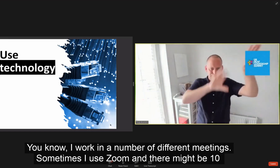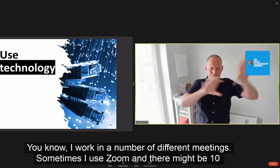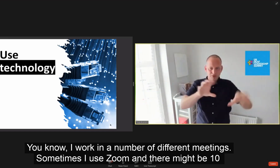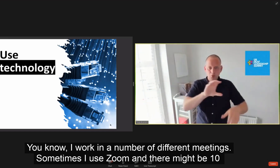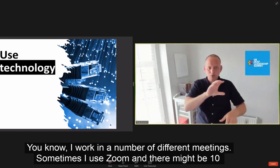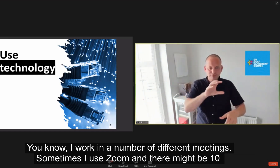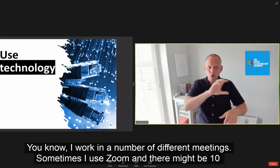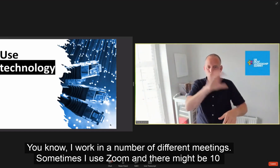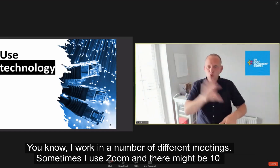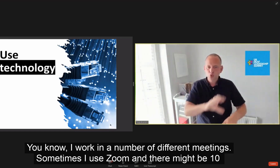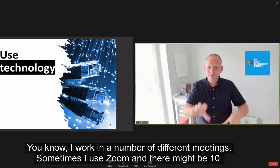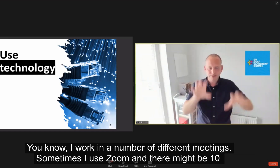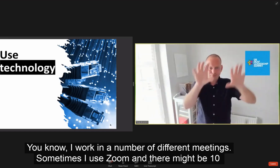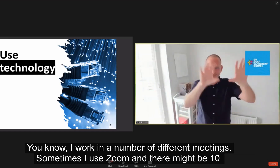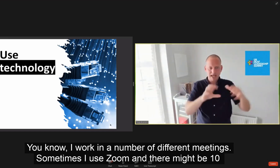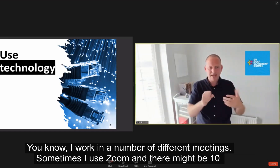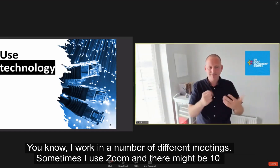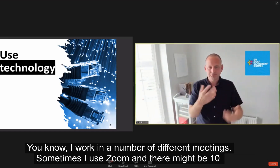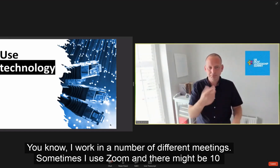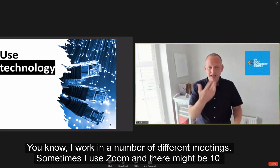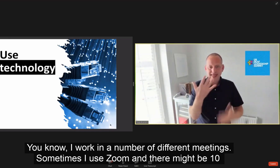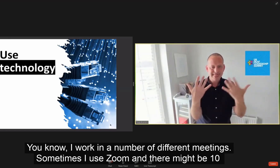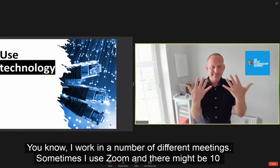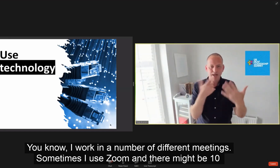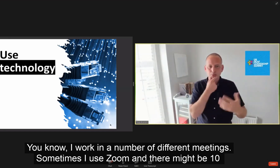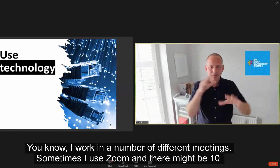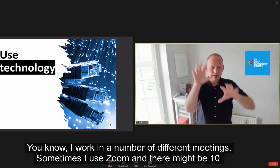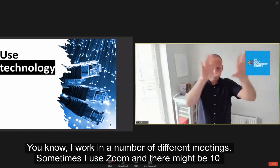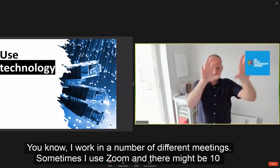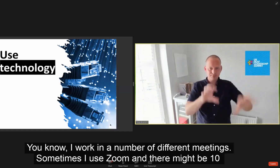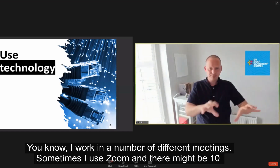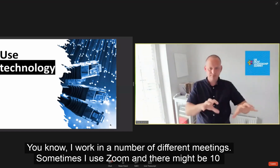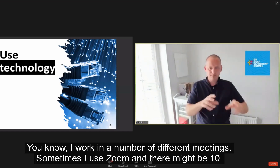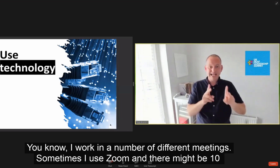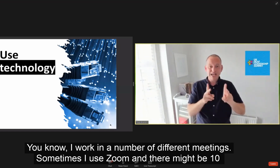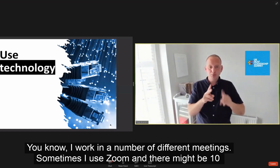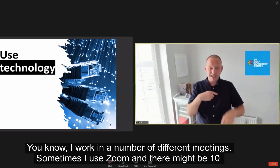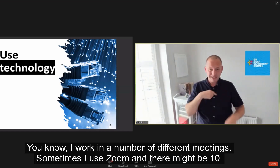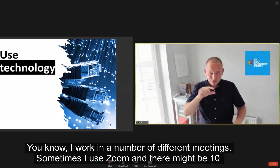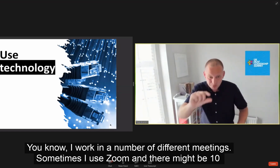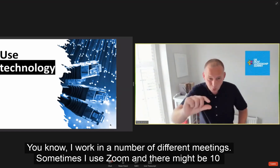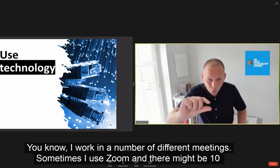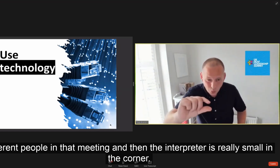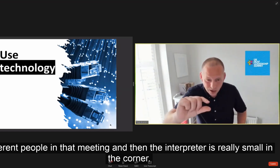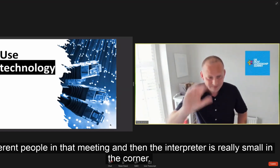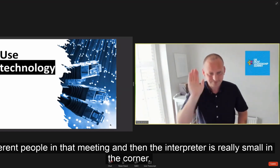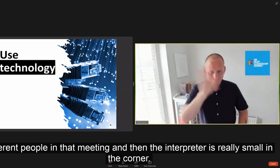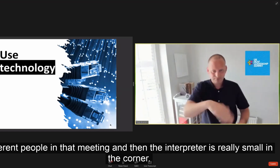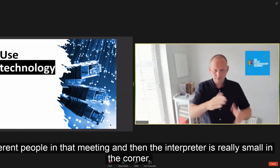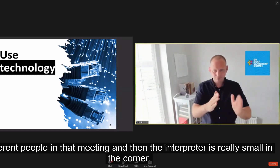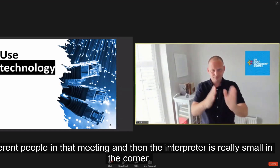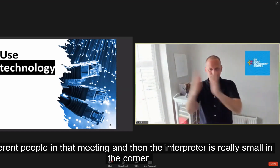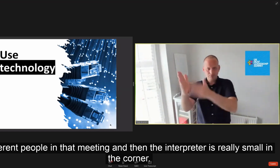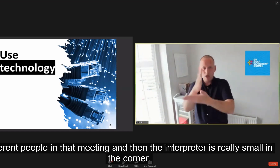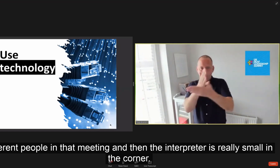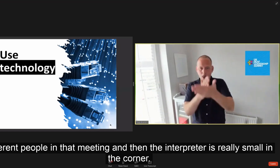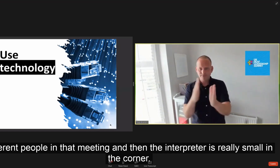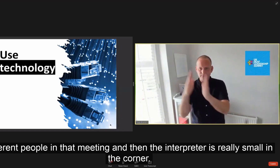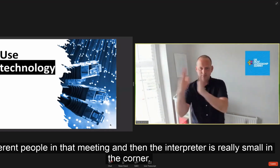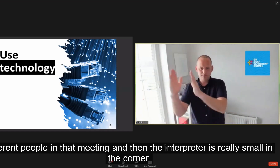one of them, I work in a number of different meetings. Sometimes I use Zoom and there might be 10 different people in that meeting, and then the interpreter's really tiny in the